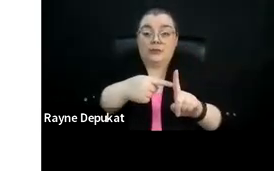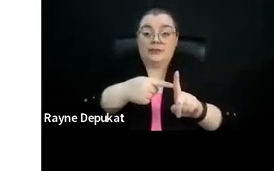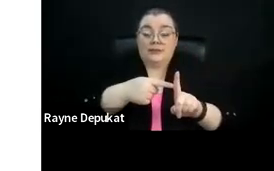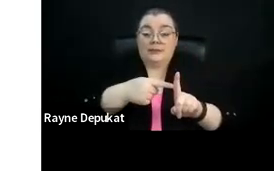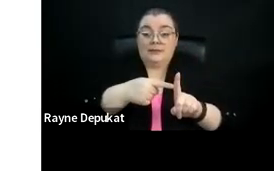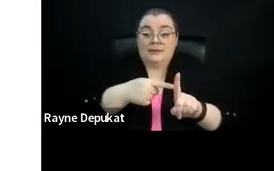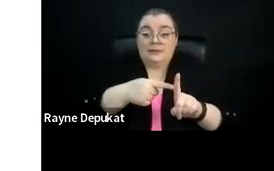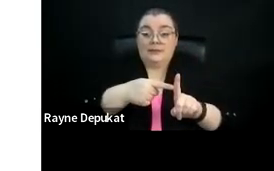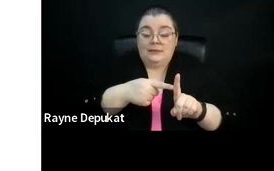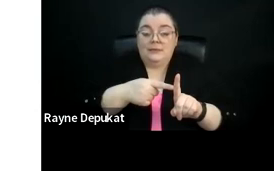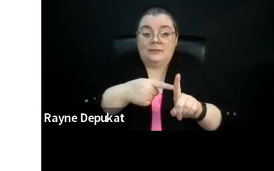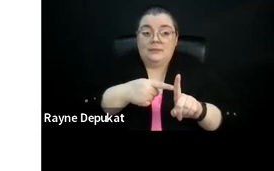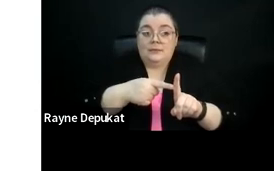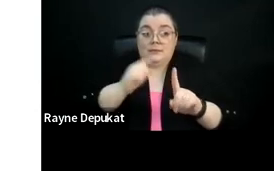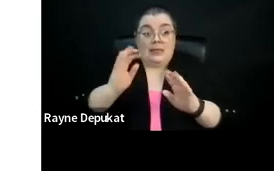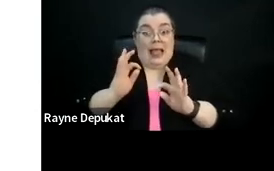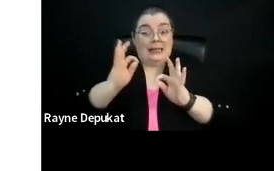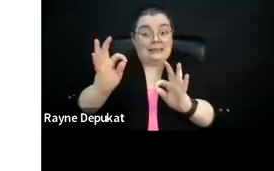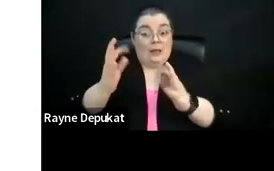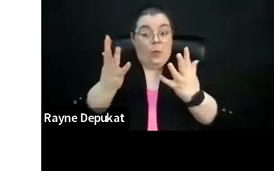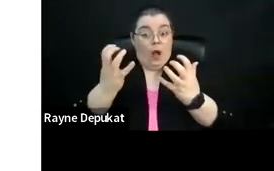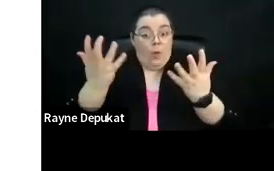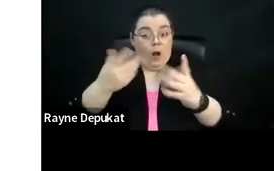The lead referral specialist,